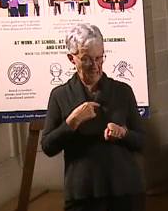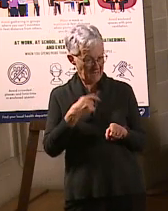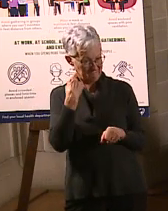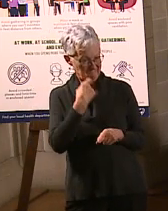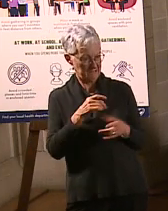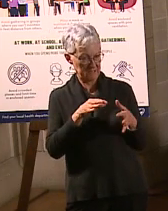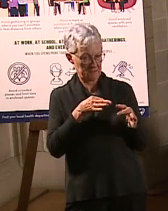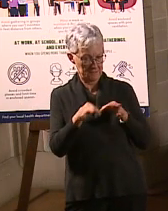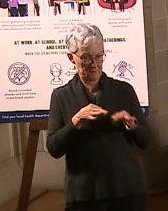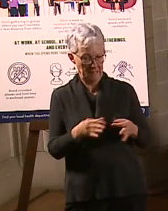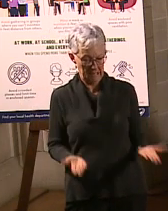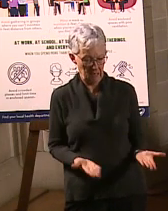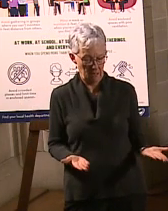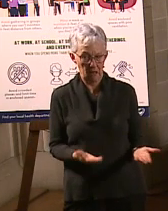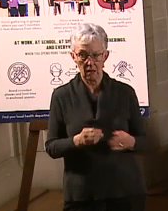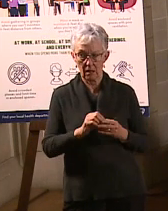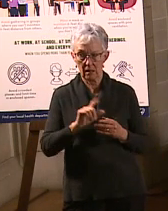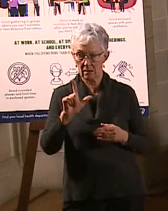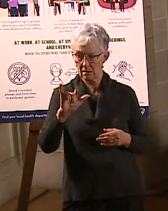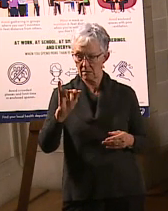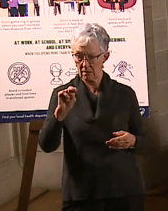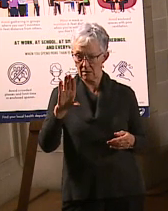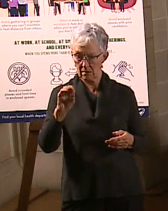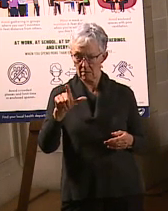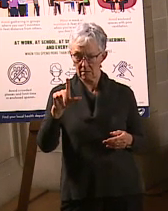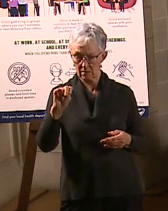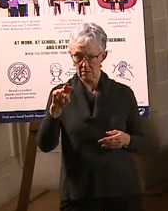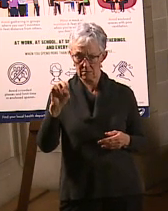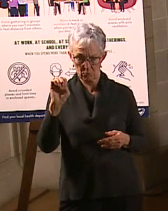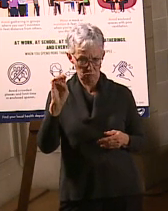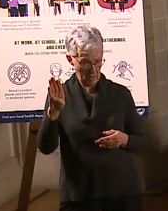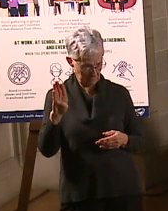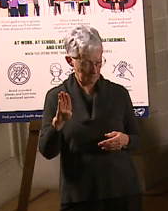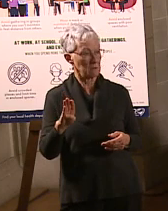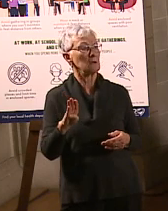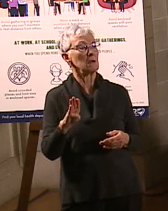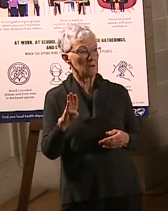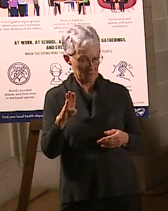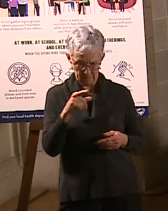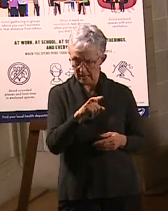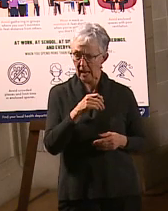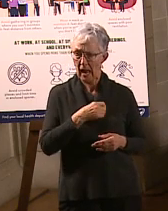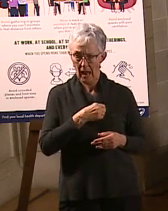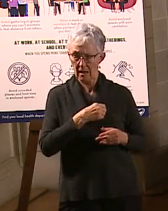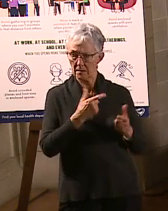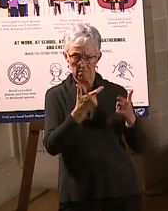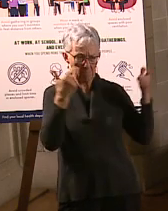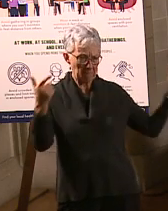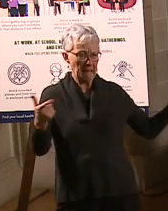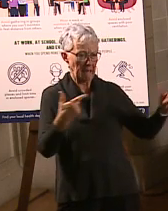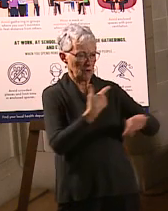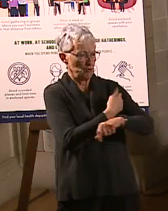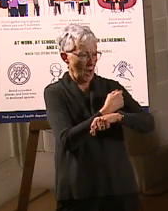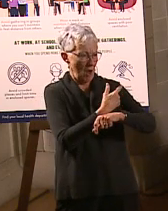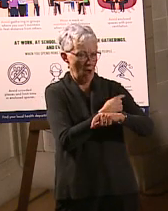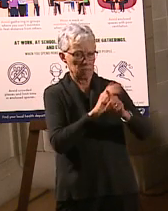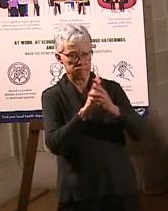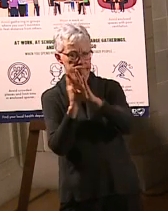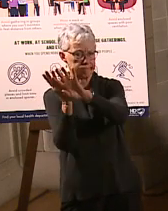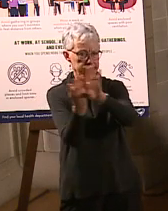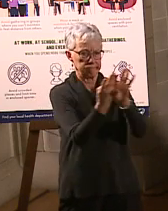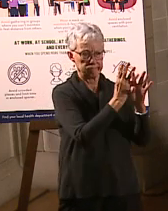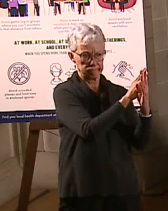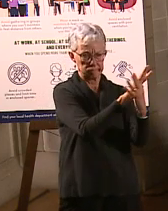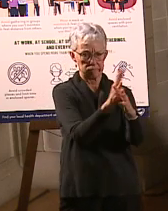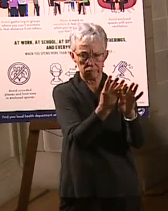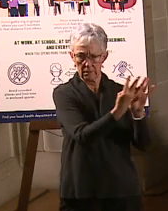get the local public health department's vaccine, they get it out into people's arms. Douglas County is doing the same thing. They set up a mass